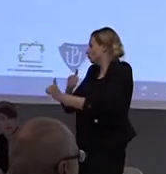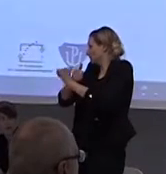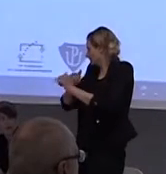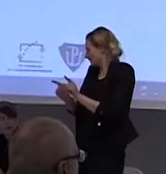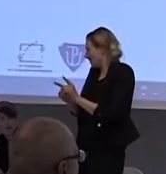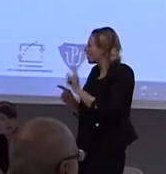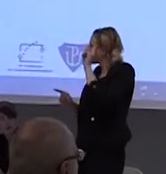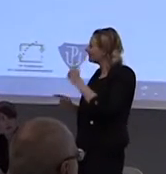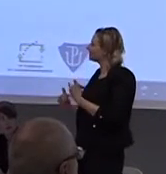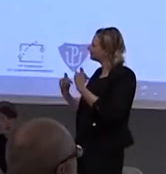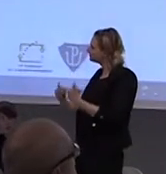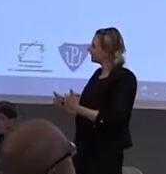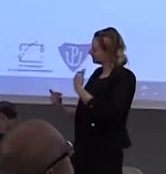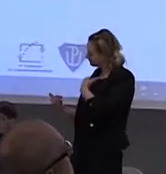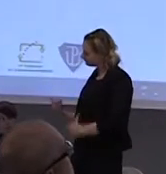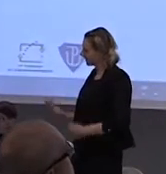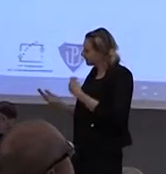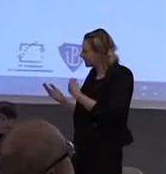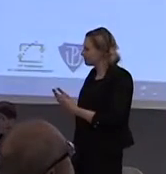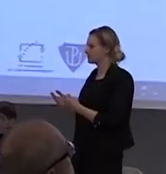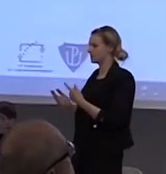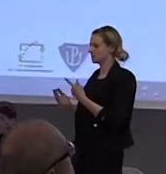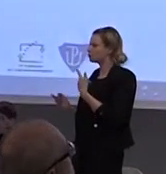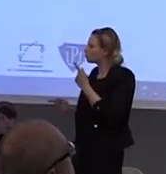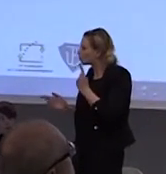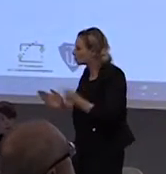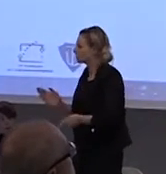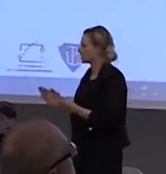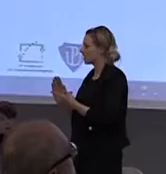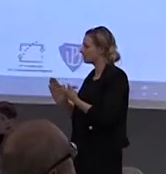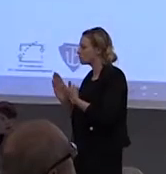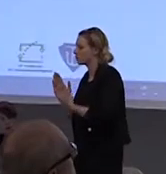dítětem, jak si utvářet přátelství, jak si je udržet.